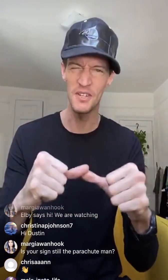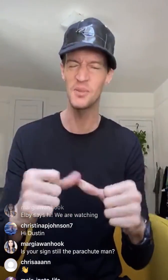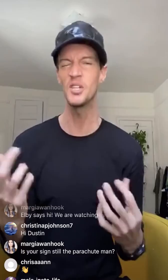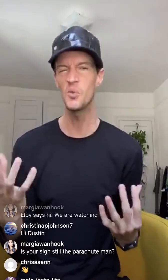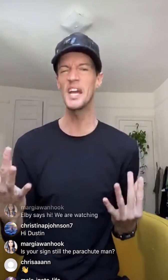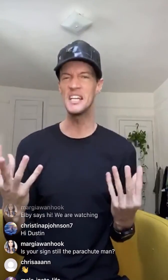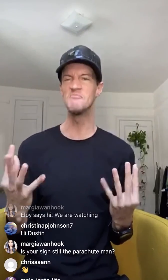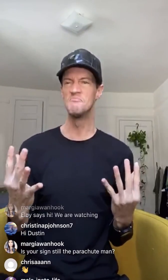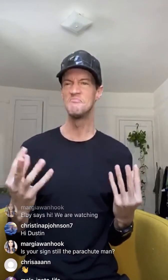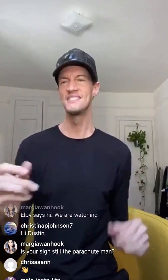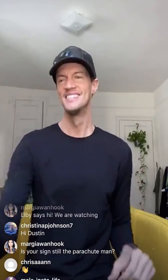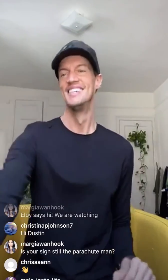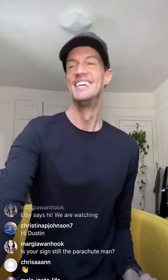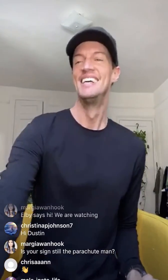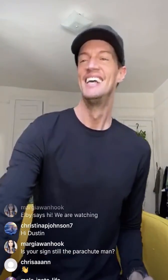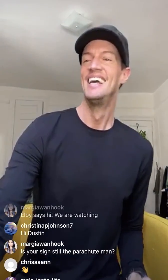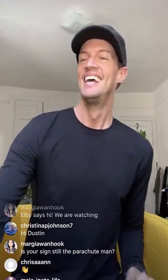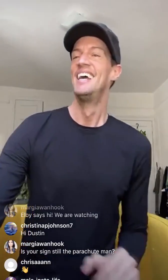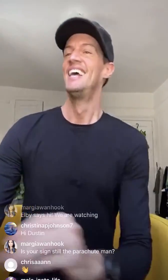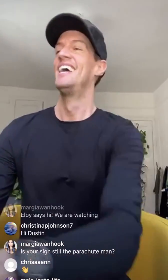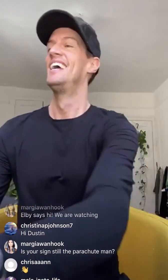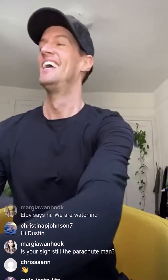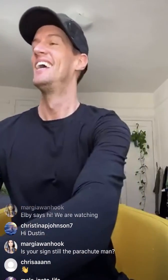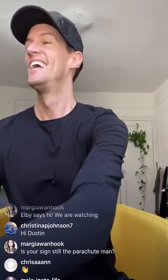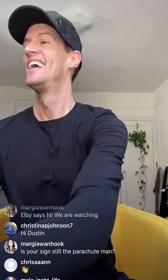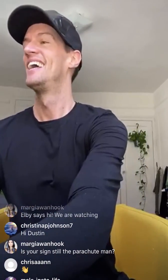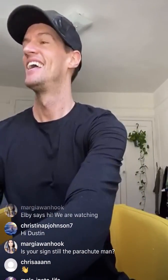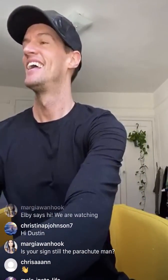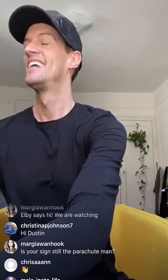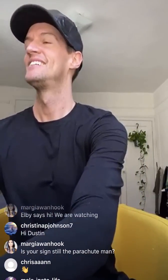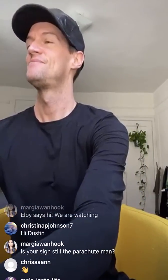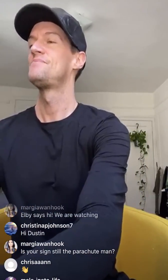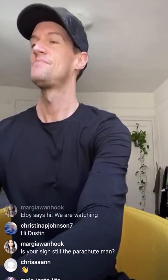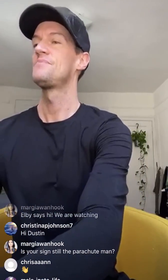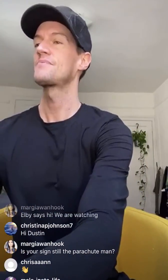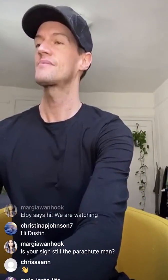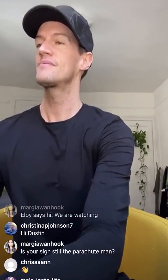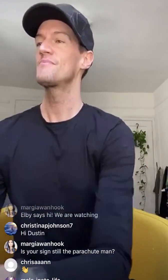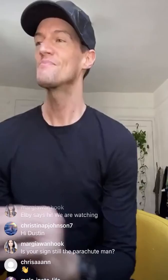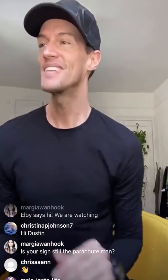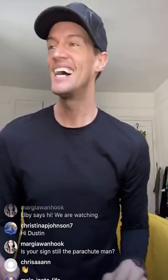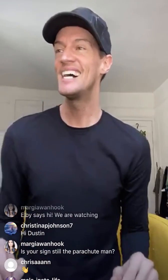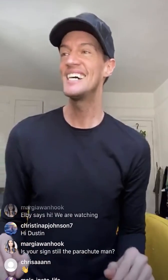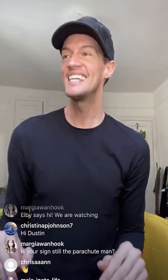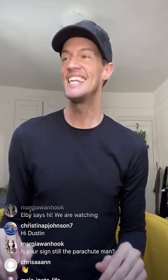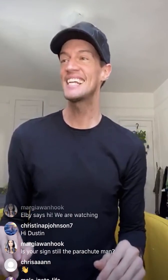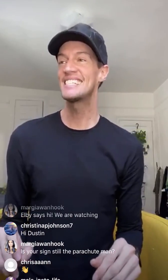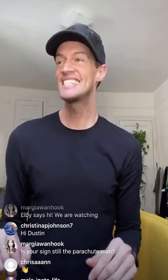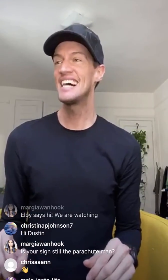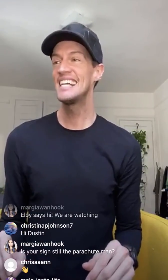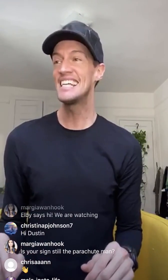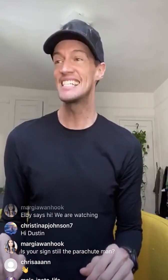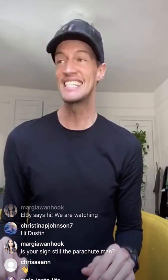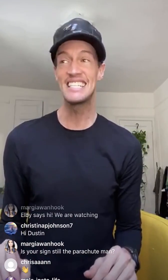yet. I'm just waiting here. Yeah. And so sometimes when we're waiting for stuff to happen, we really have